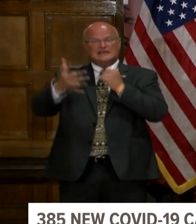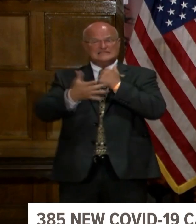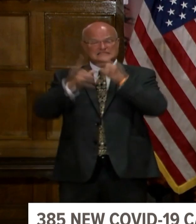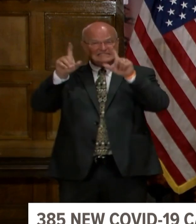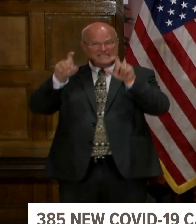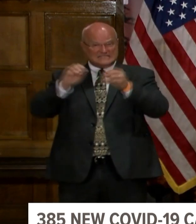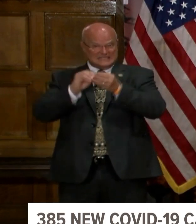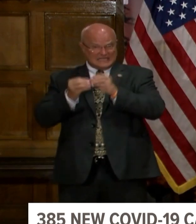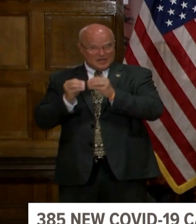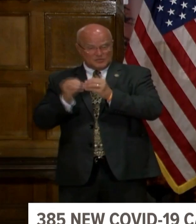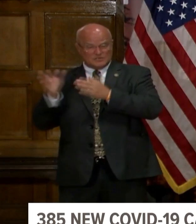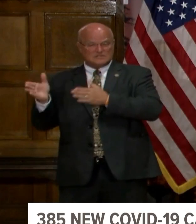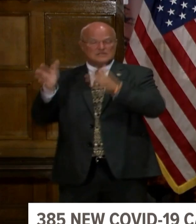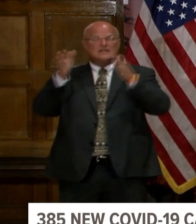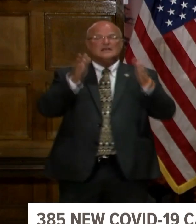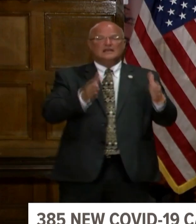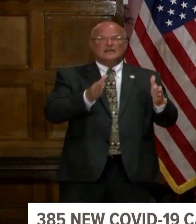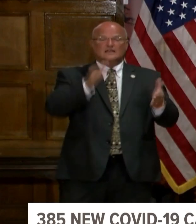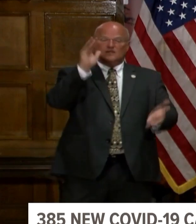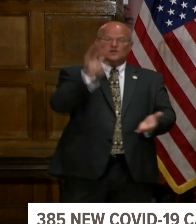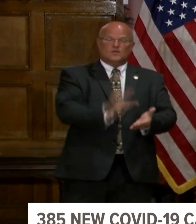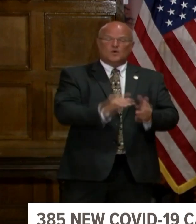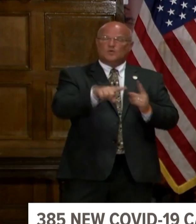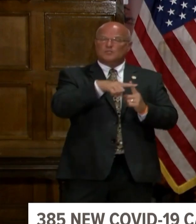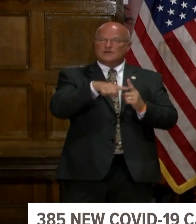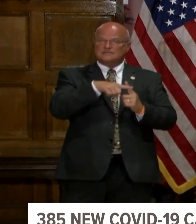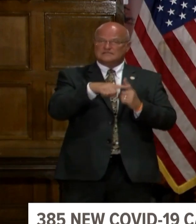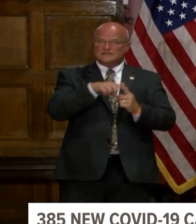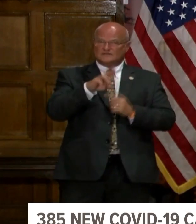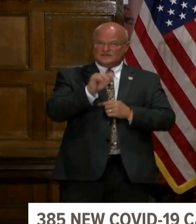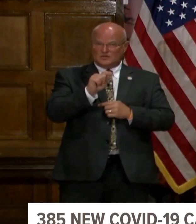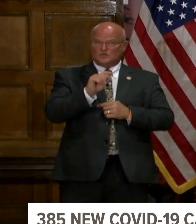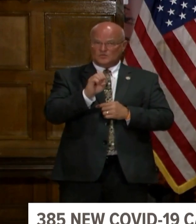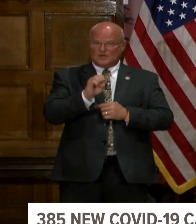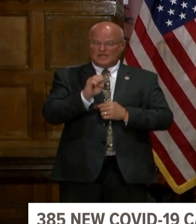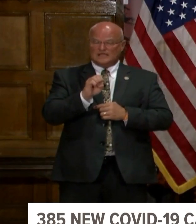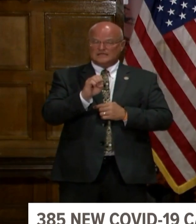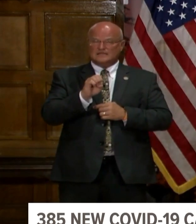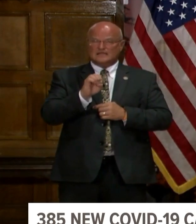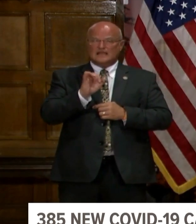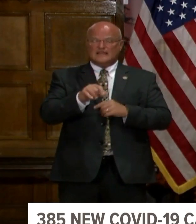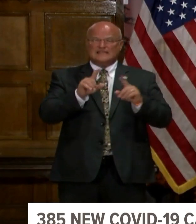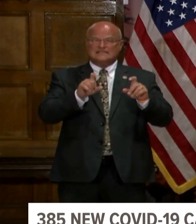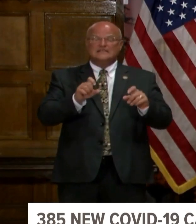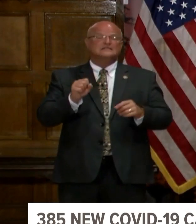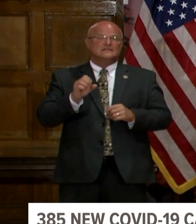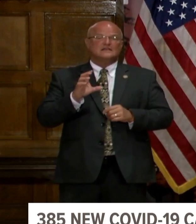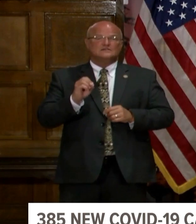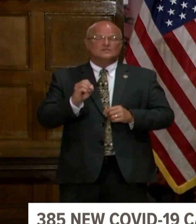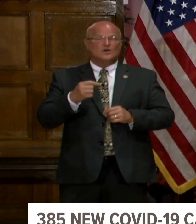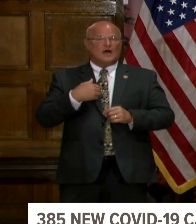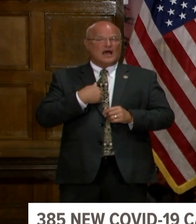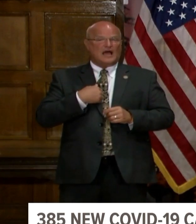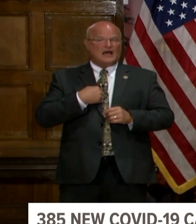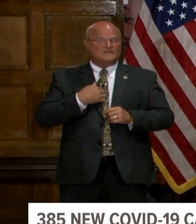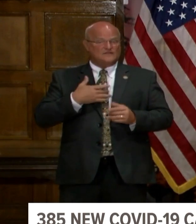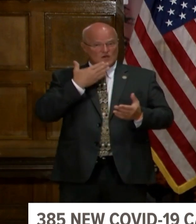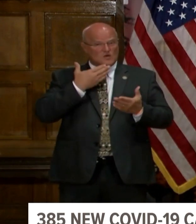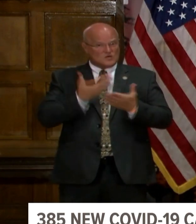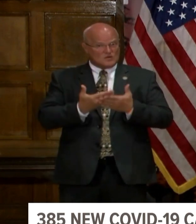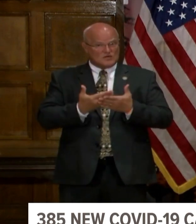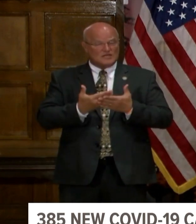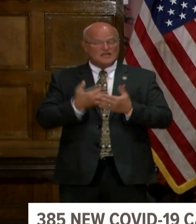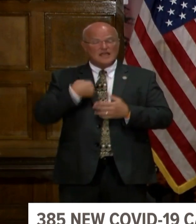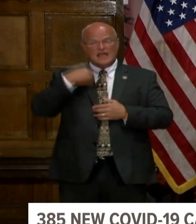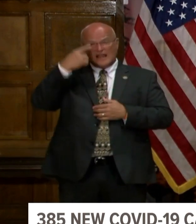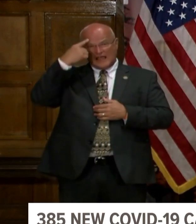numbers and the lower positivity rate in that testing. So I was encouraged by that. I think